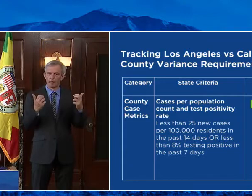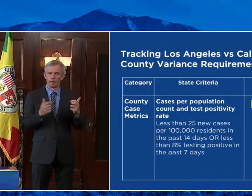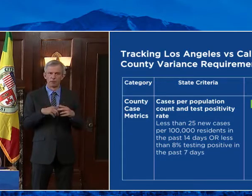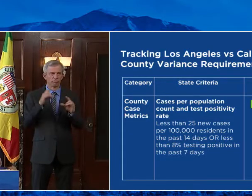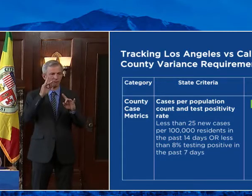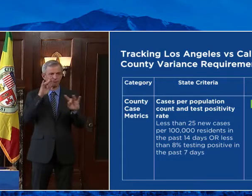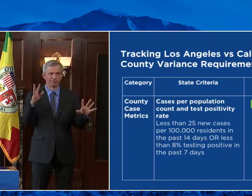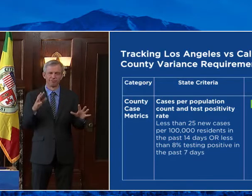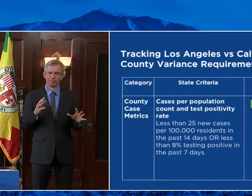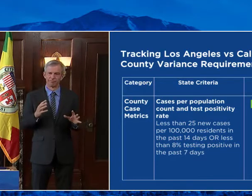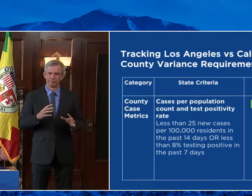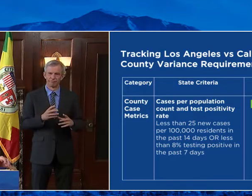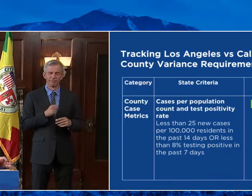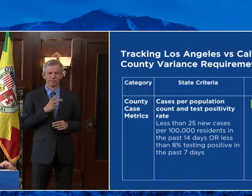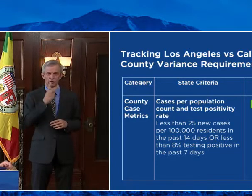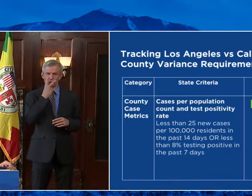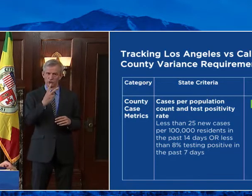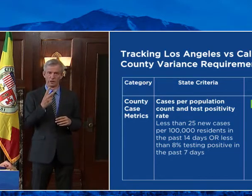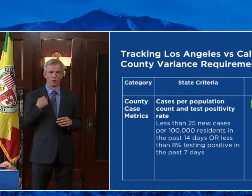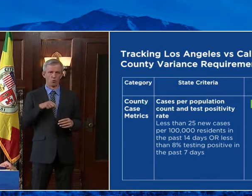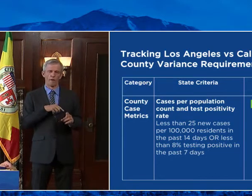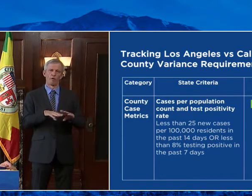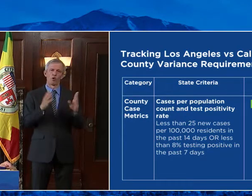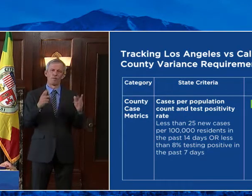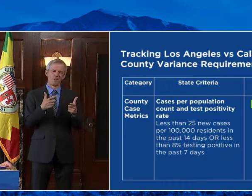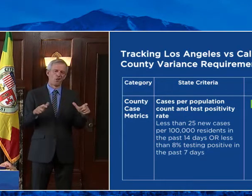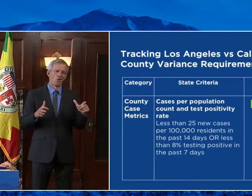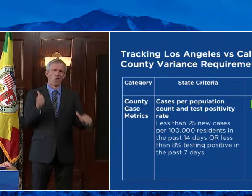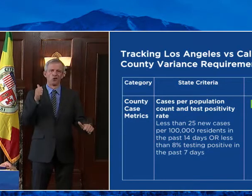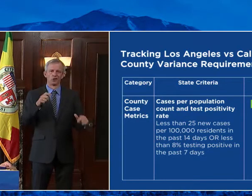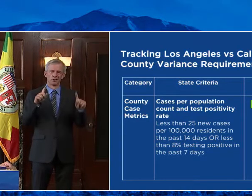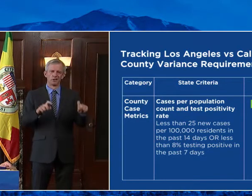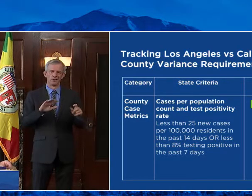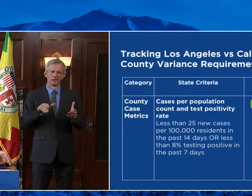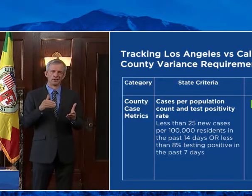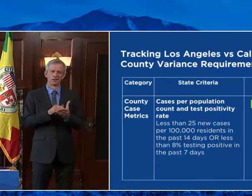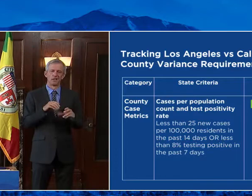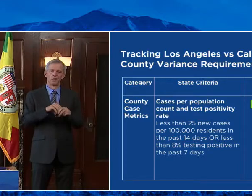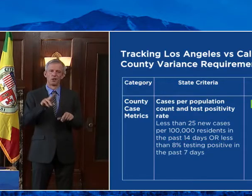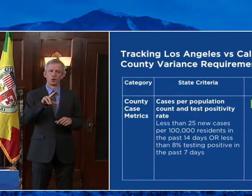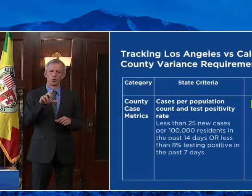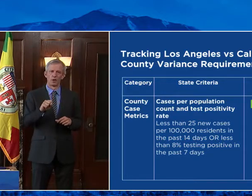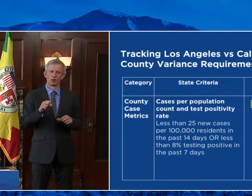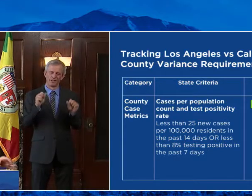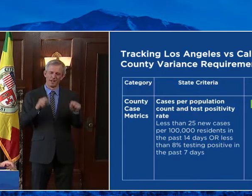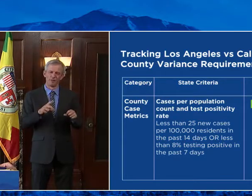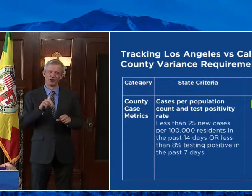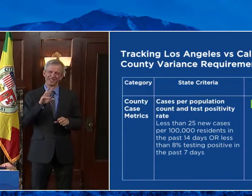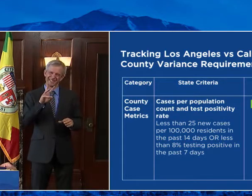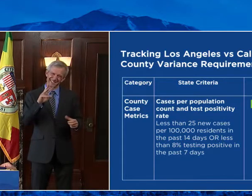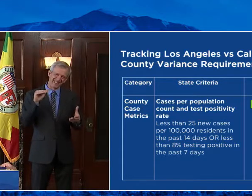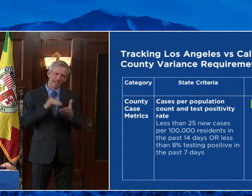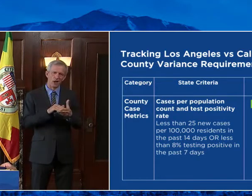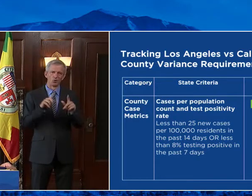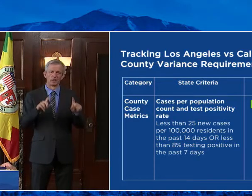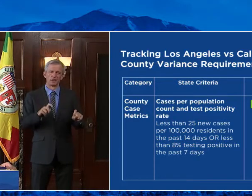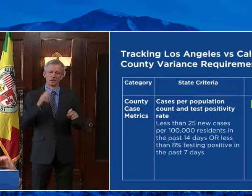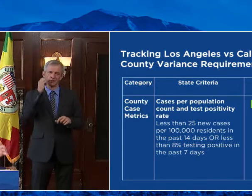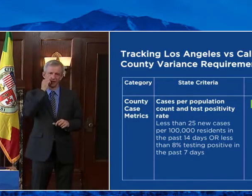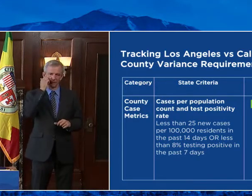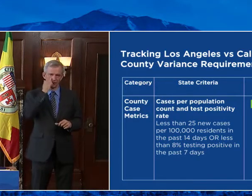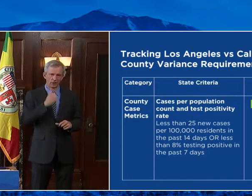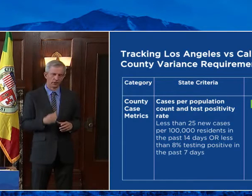be at Chavez Ravine to open up what we think is the largest testing center in America, able to do 6,000 tests a day. It